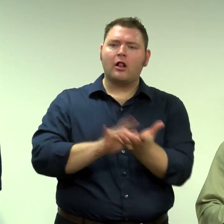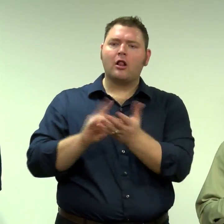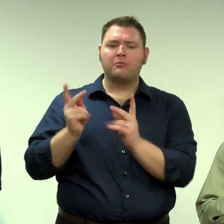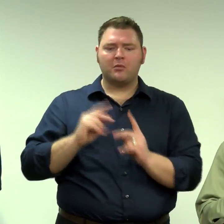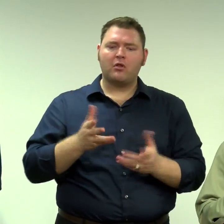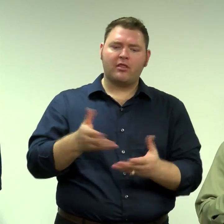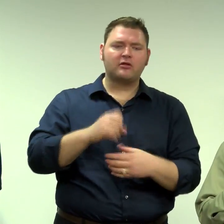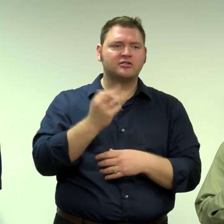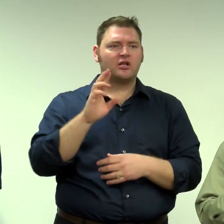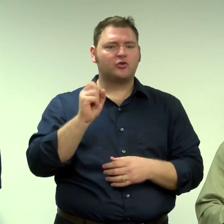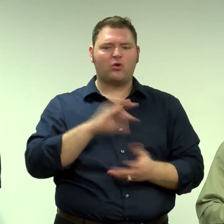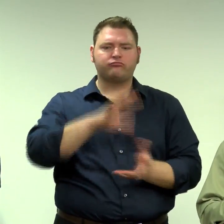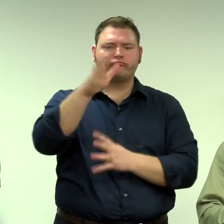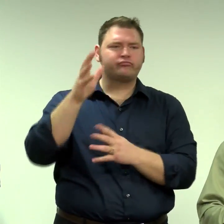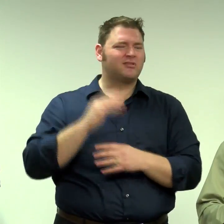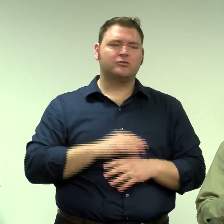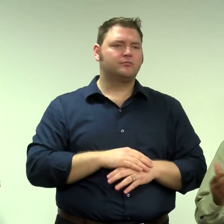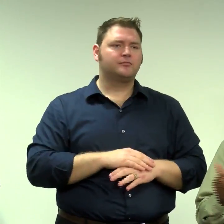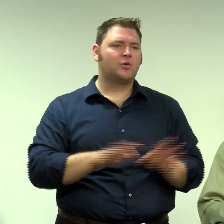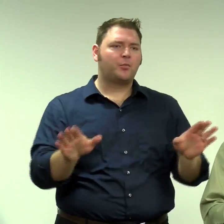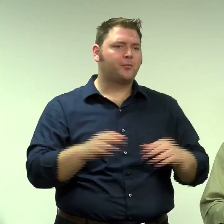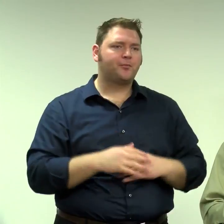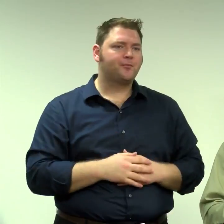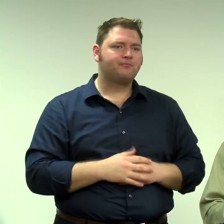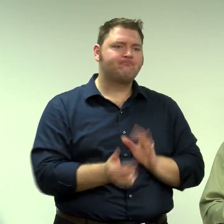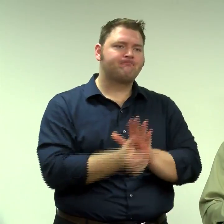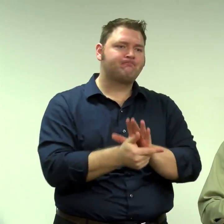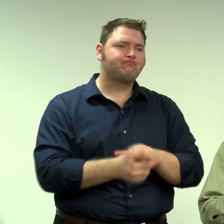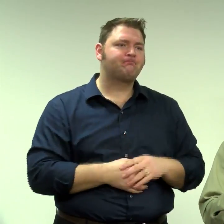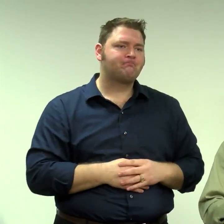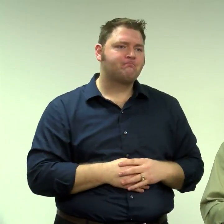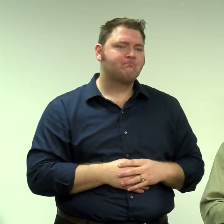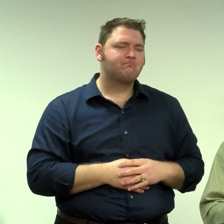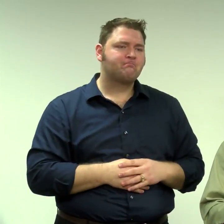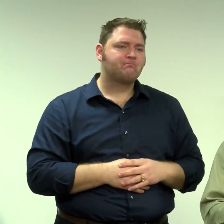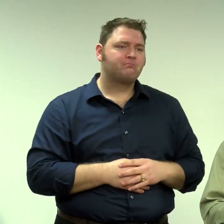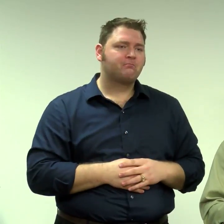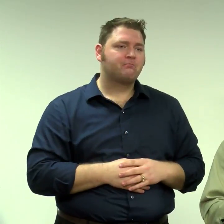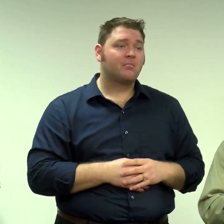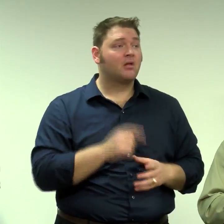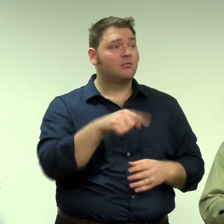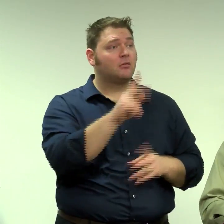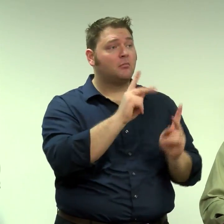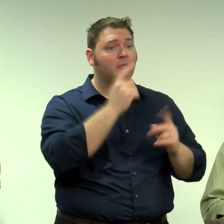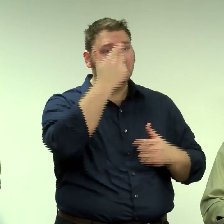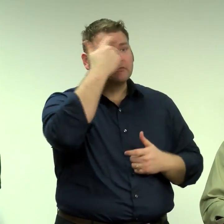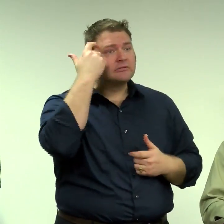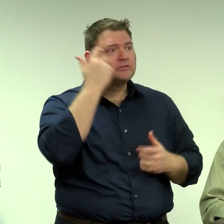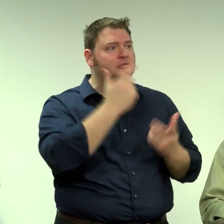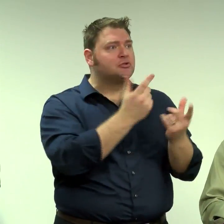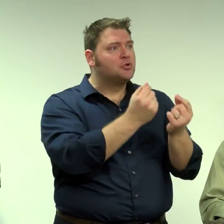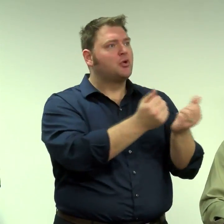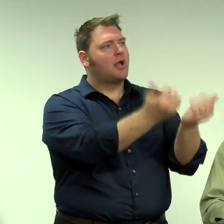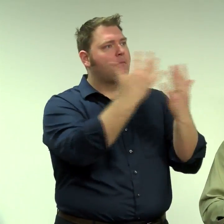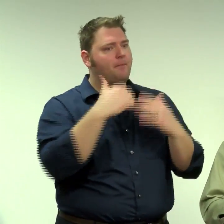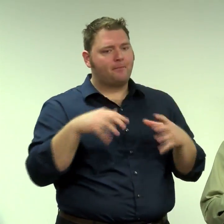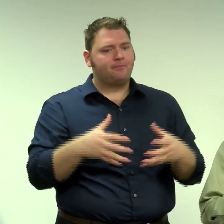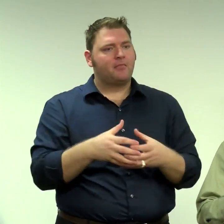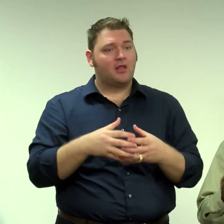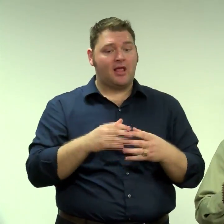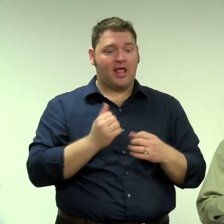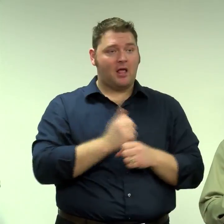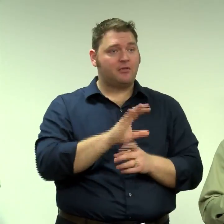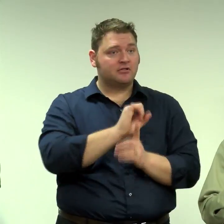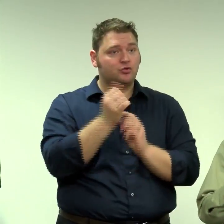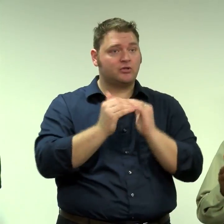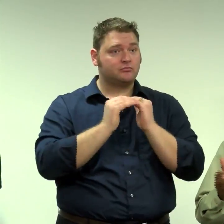the shelters are to assist people in coming out of the elements, coming out of a crisis state, stabilizing their situation. But if